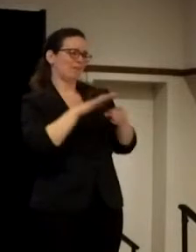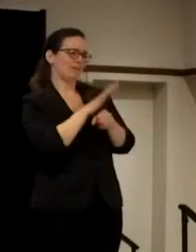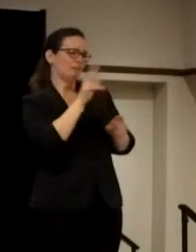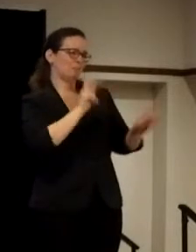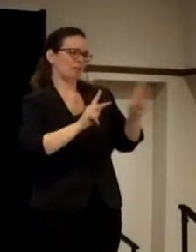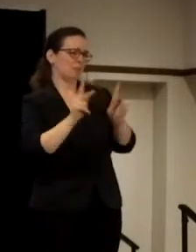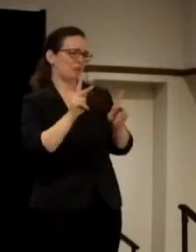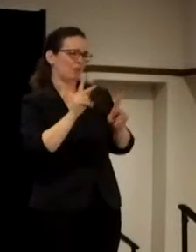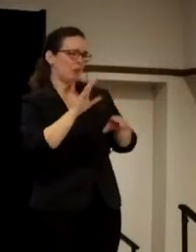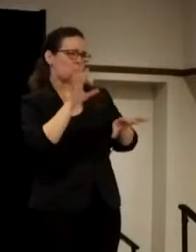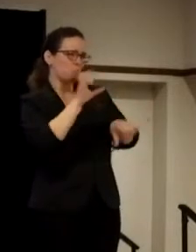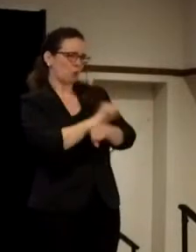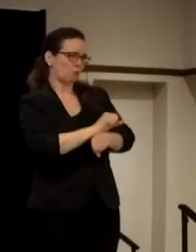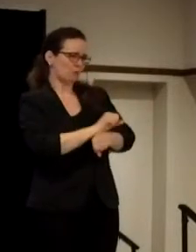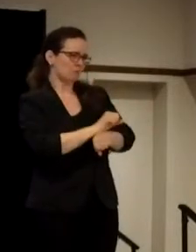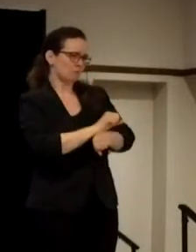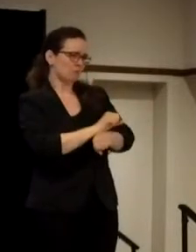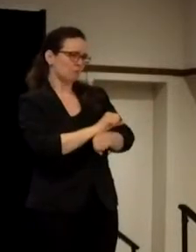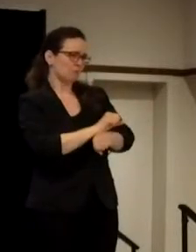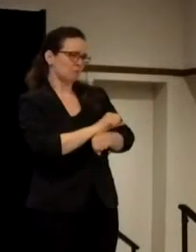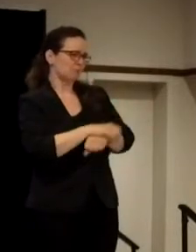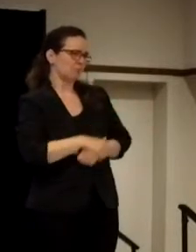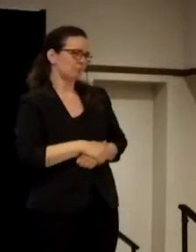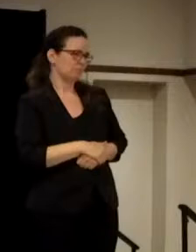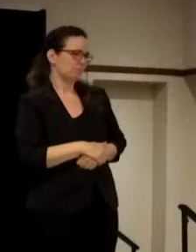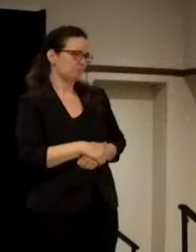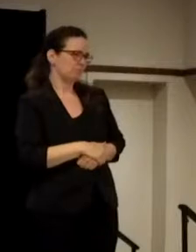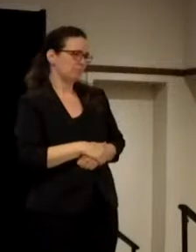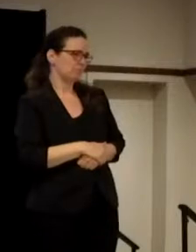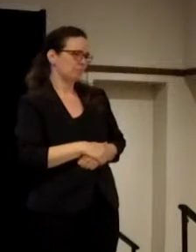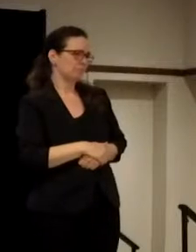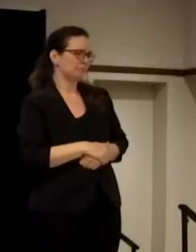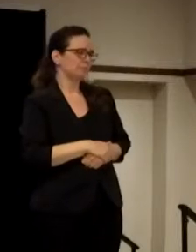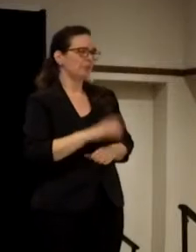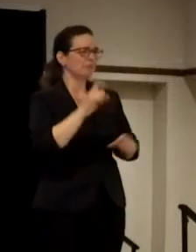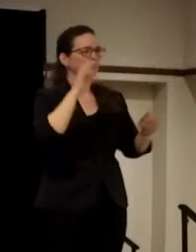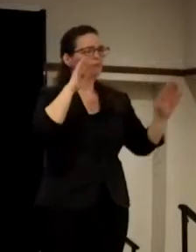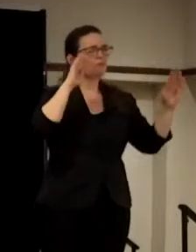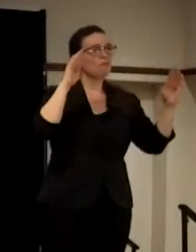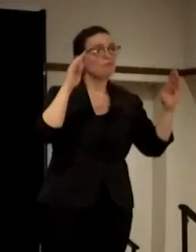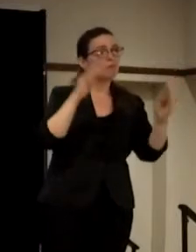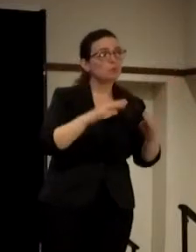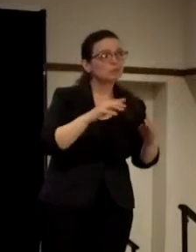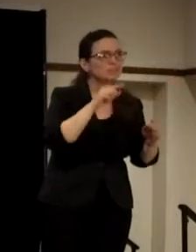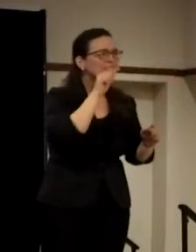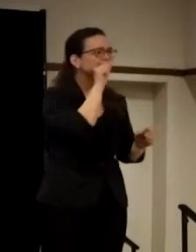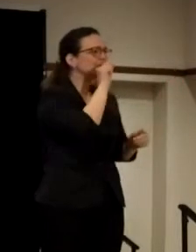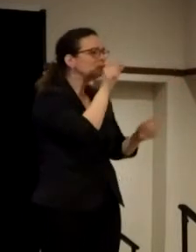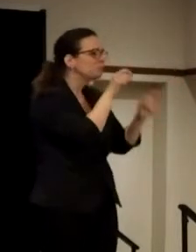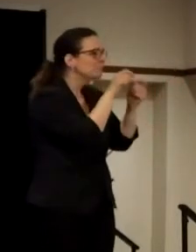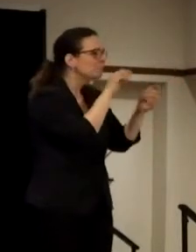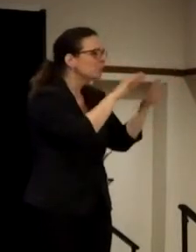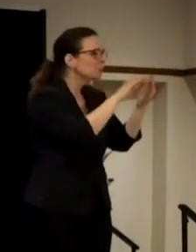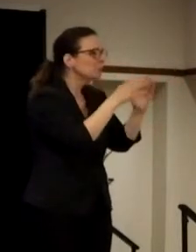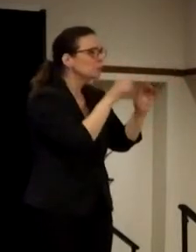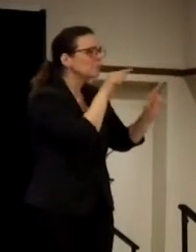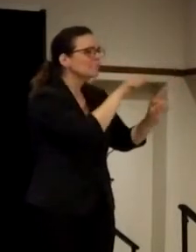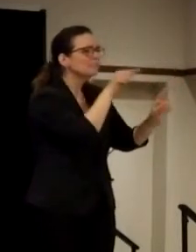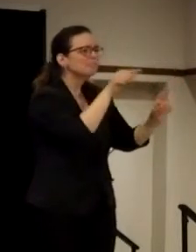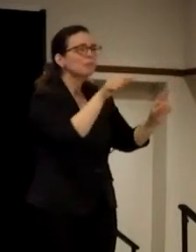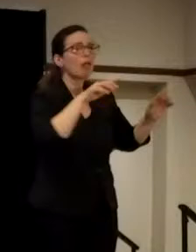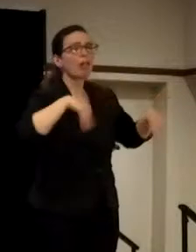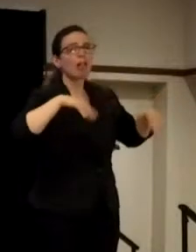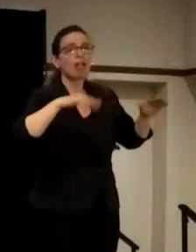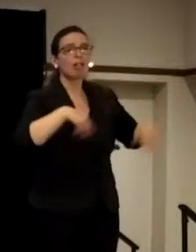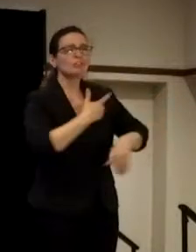That's when we'll have to really start our micro-targeting and figuring out where the holes are in the participation and how much of